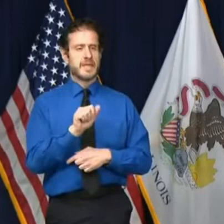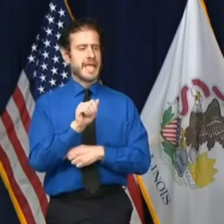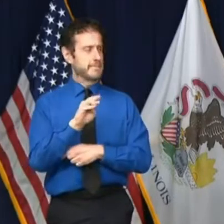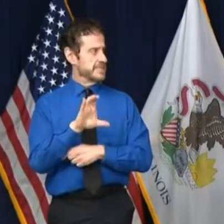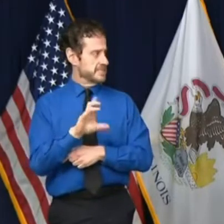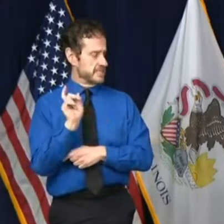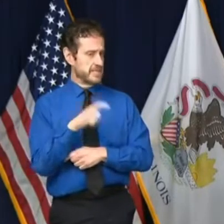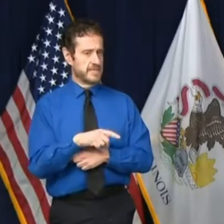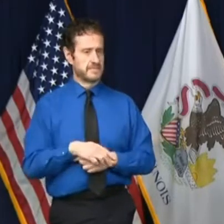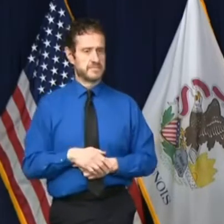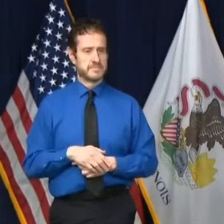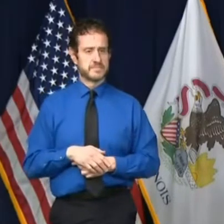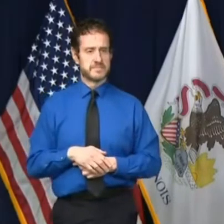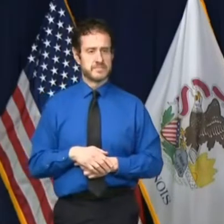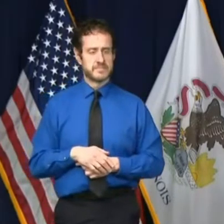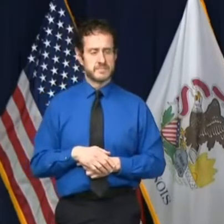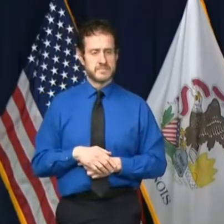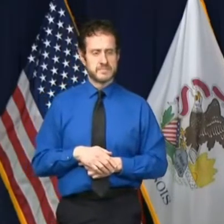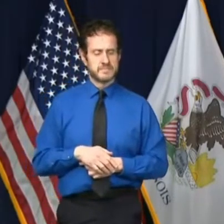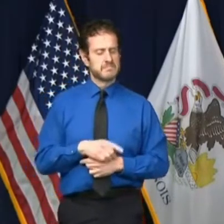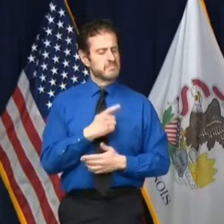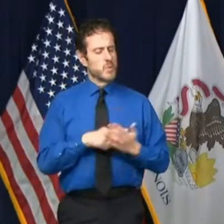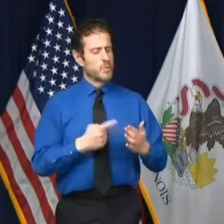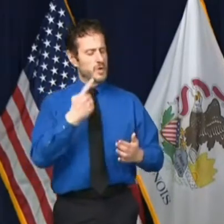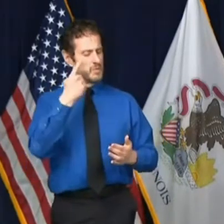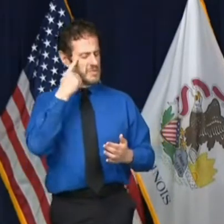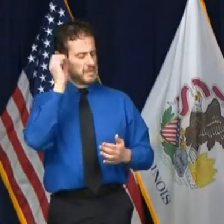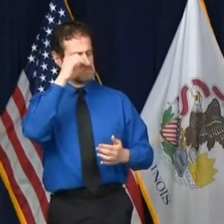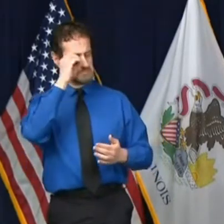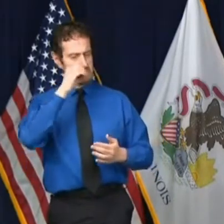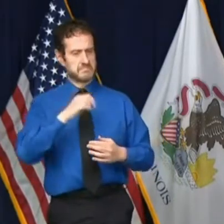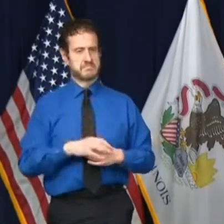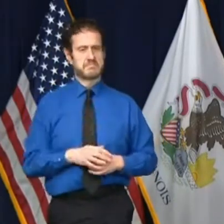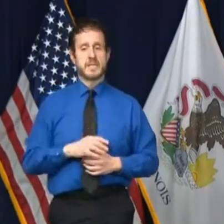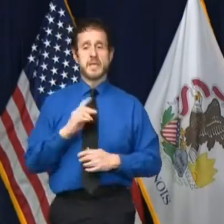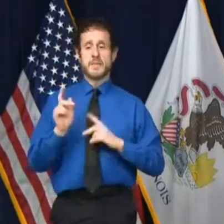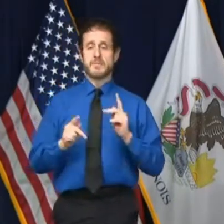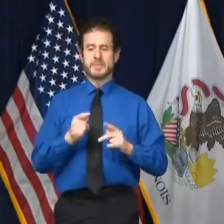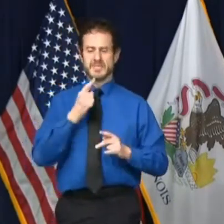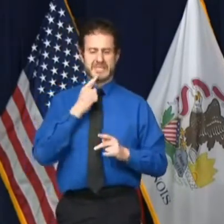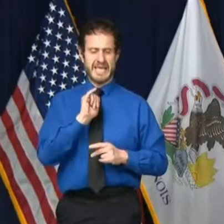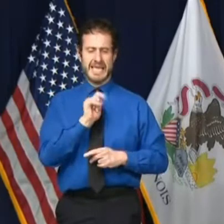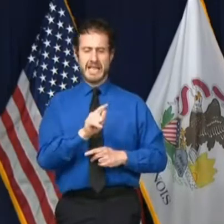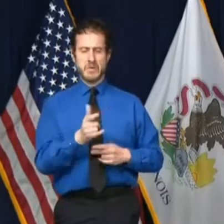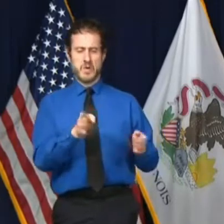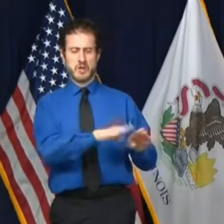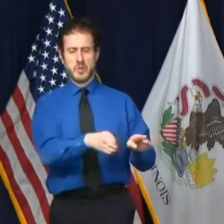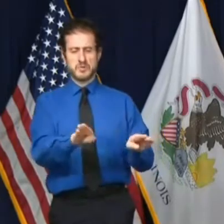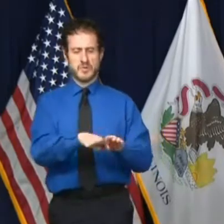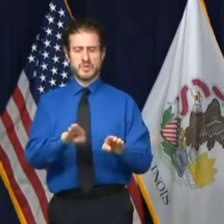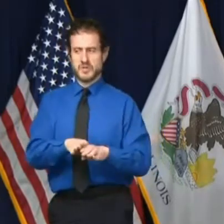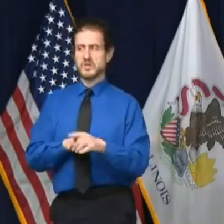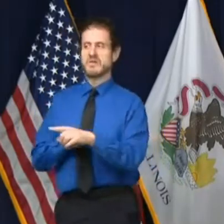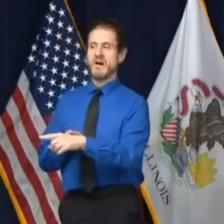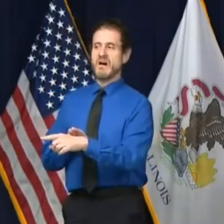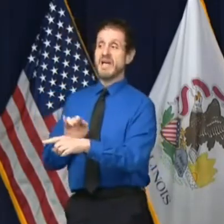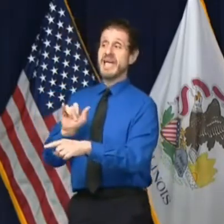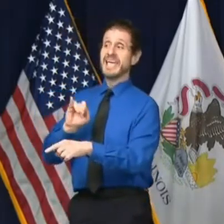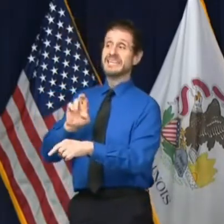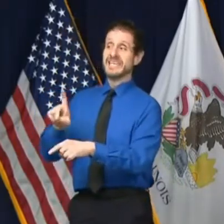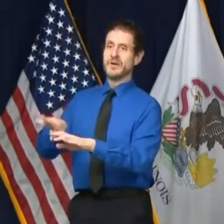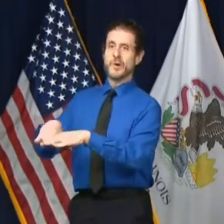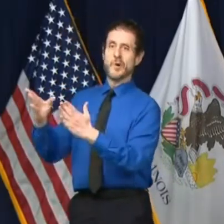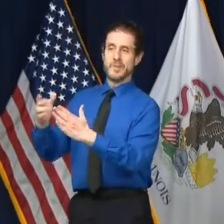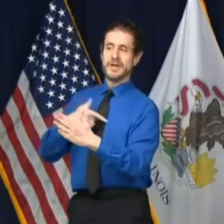ABC7. Thoughts on people who have been going into Indiana over the past few days for services they can't get